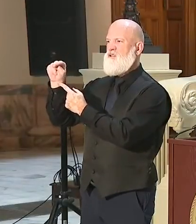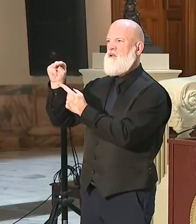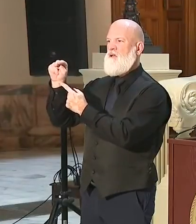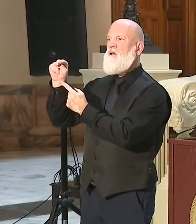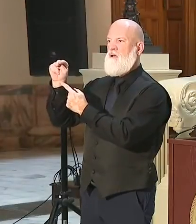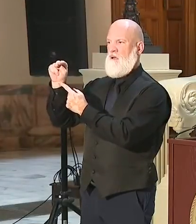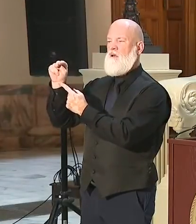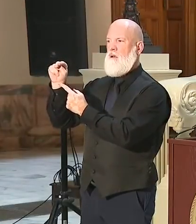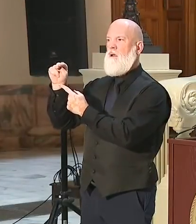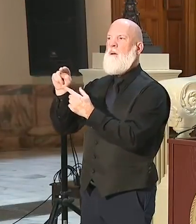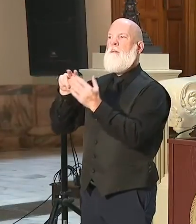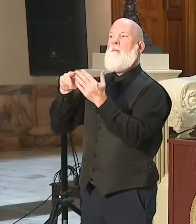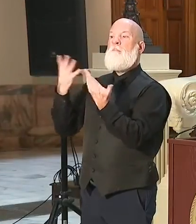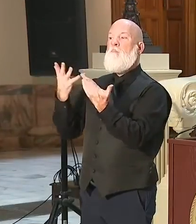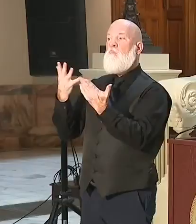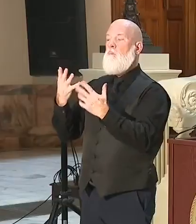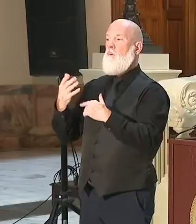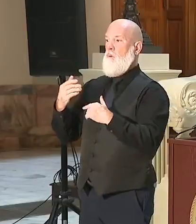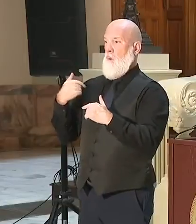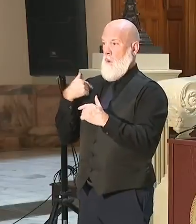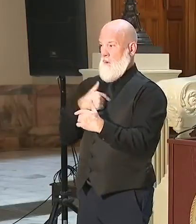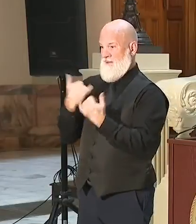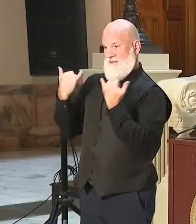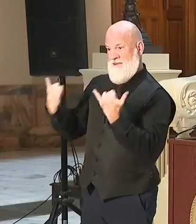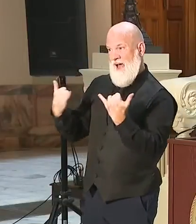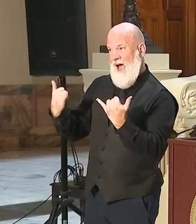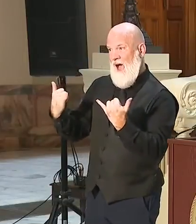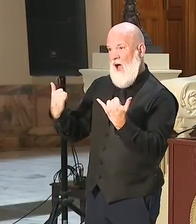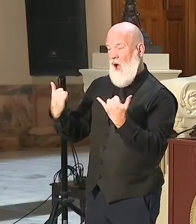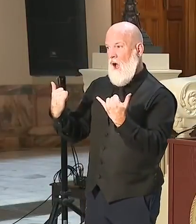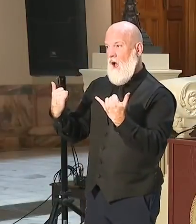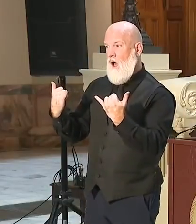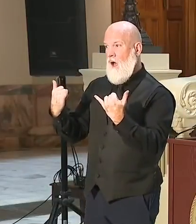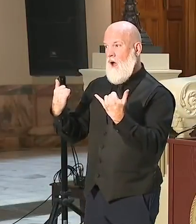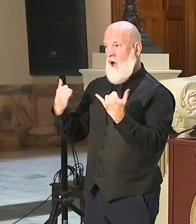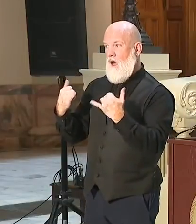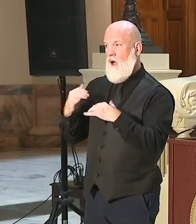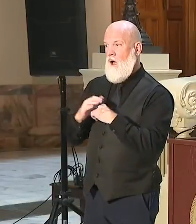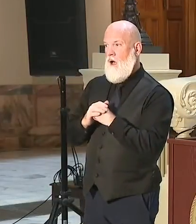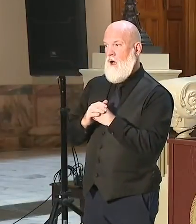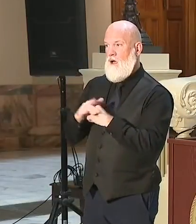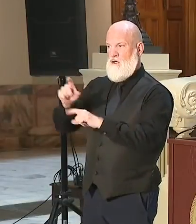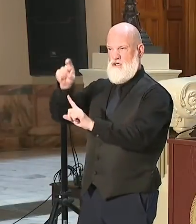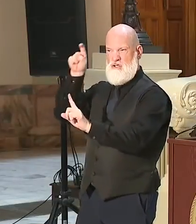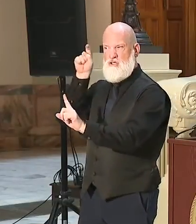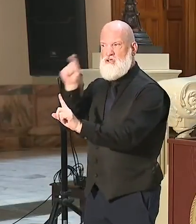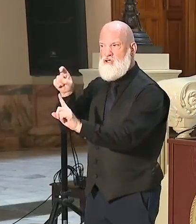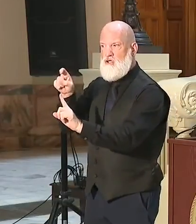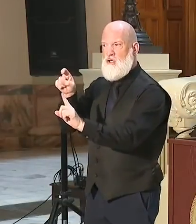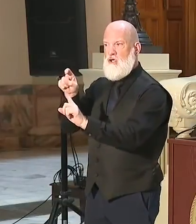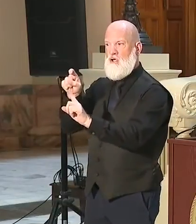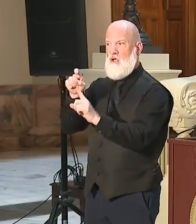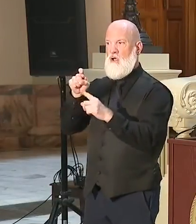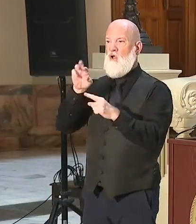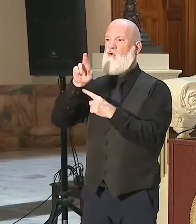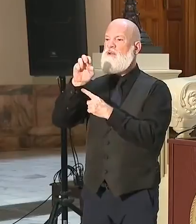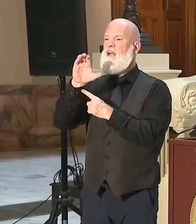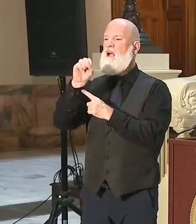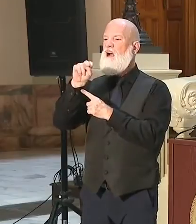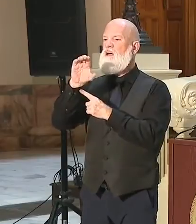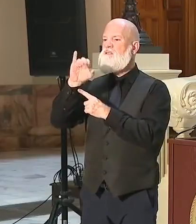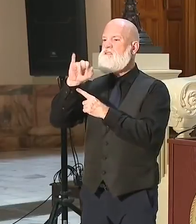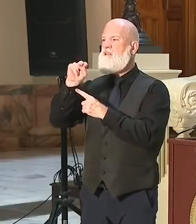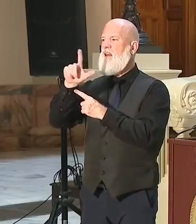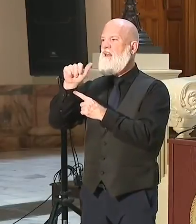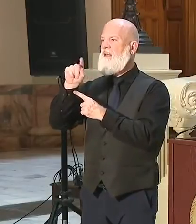looking at them, you probably want to do your reconciliation prior to uploading them. They did not. And unfortunately, the gamble did not pay off.